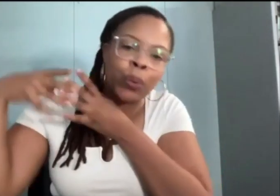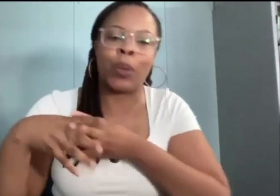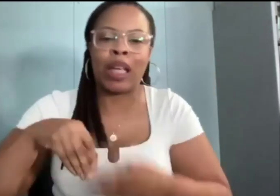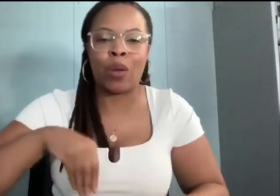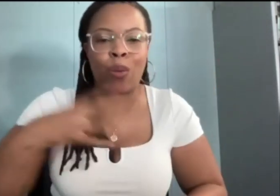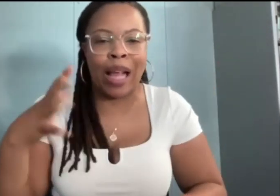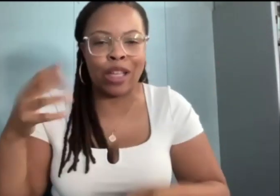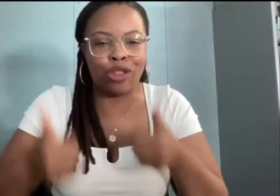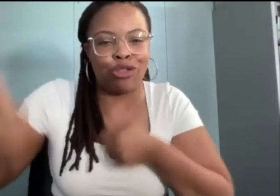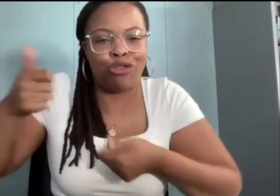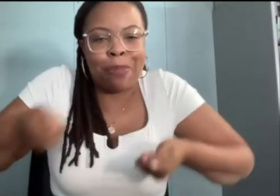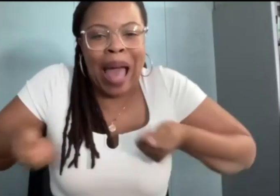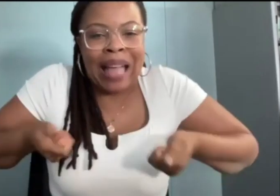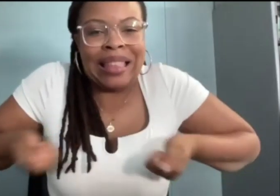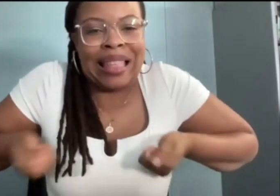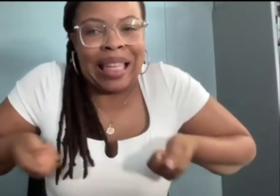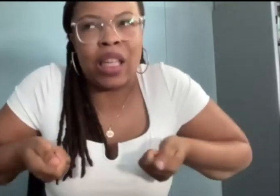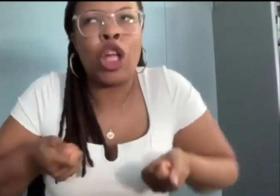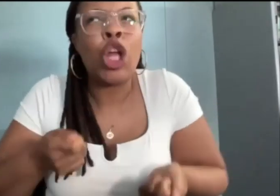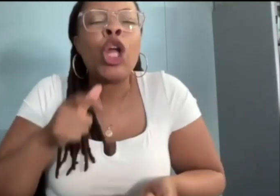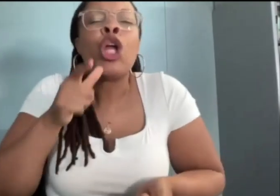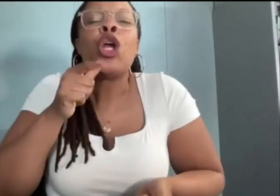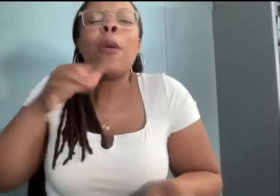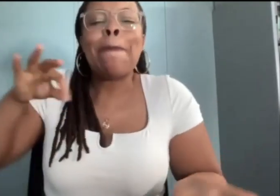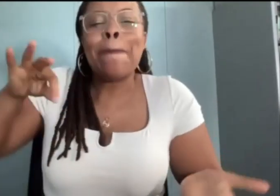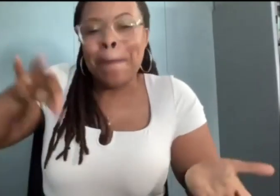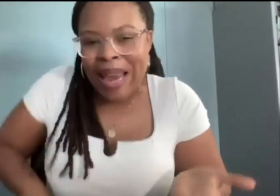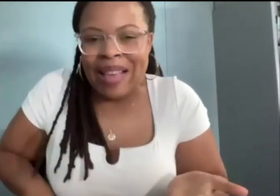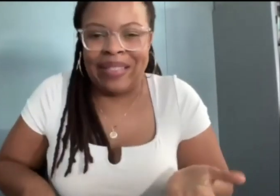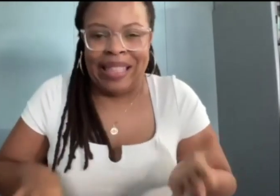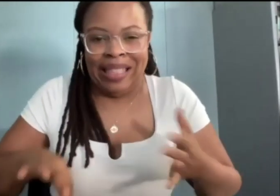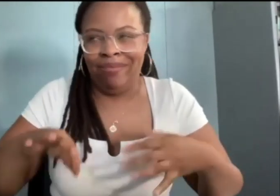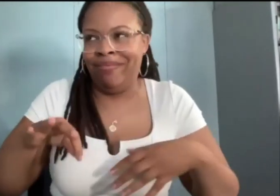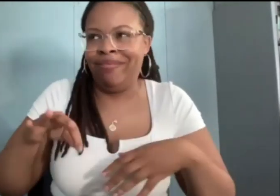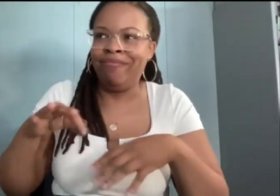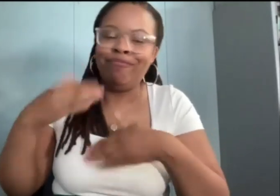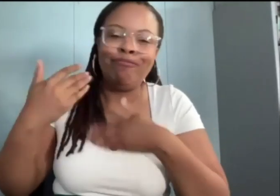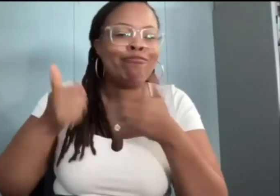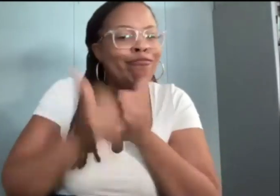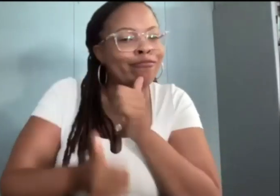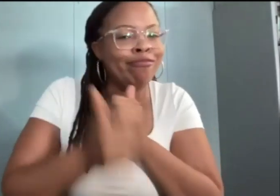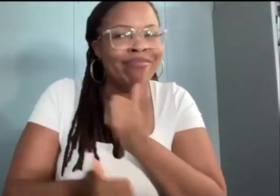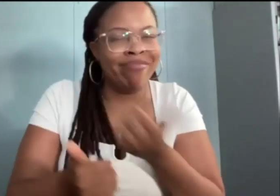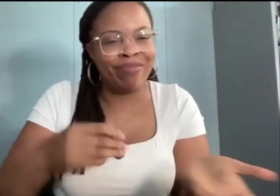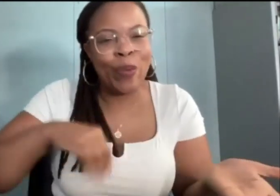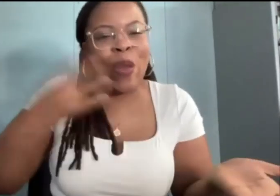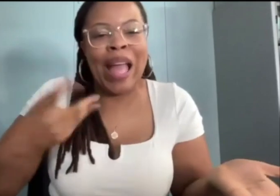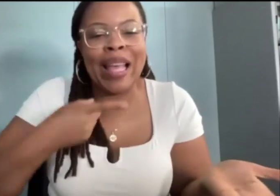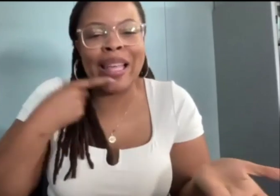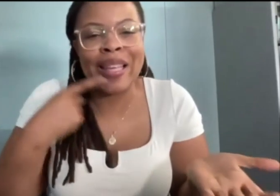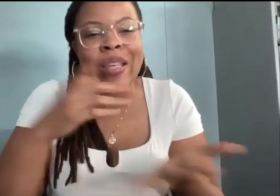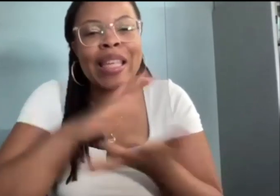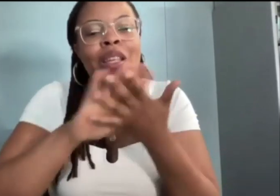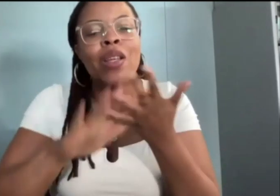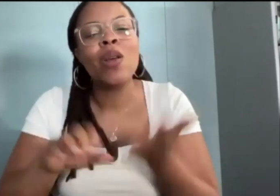credentialing systems because a lot of things are integrated within the white community who has the